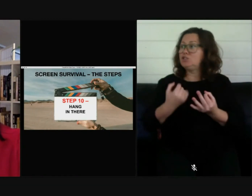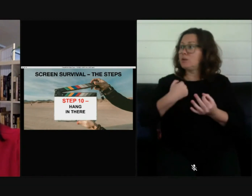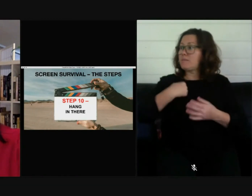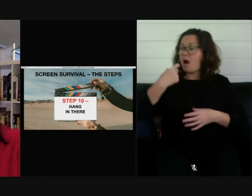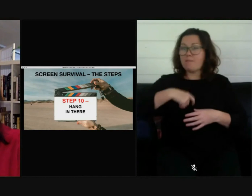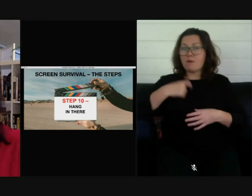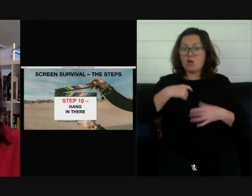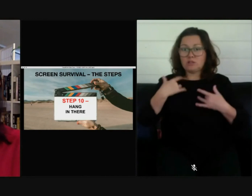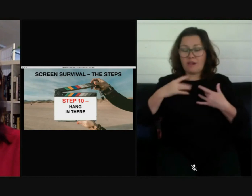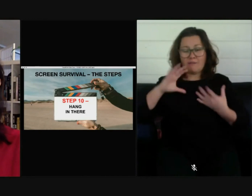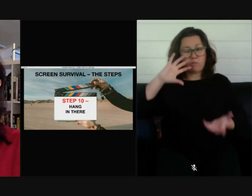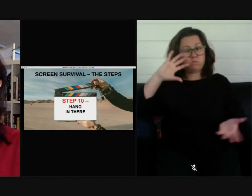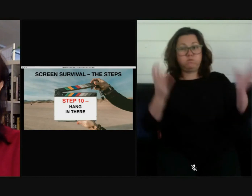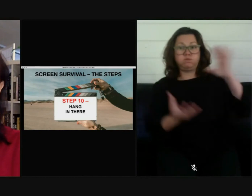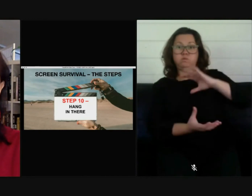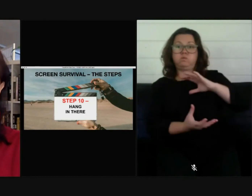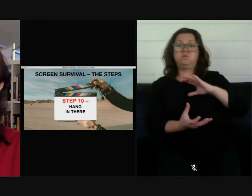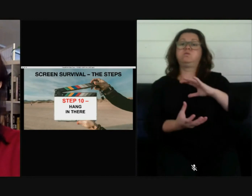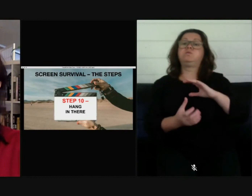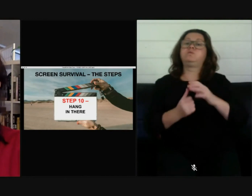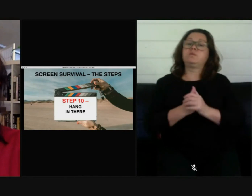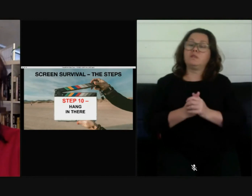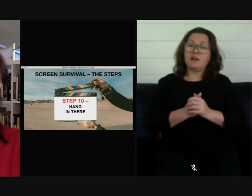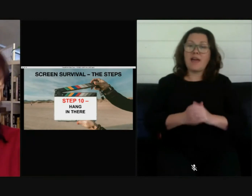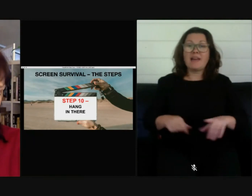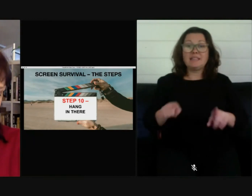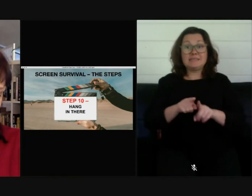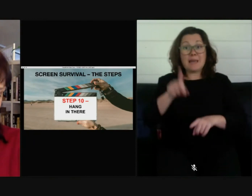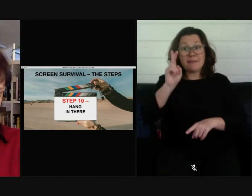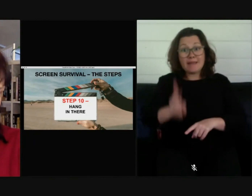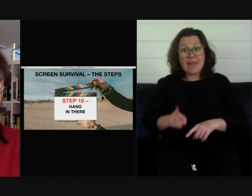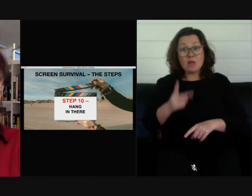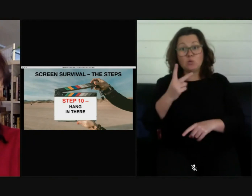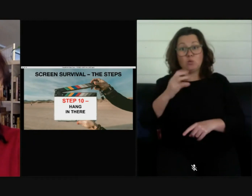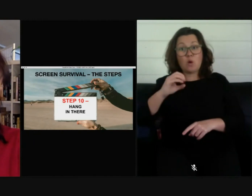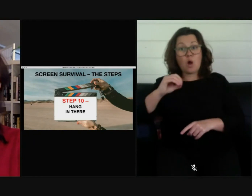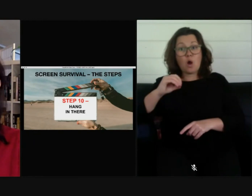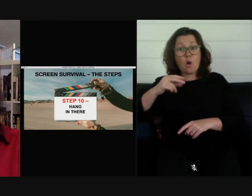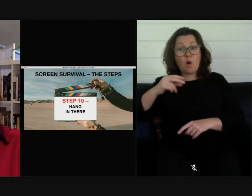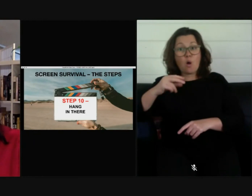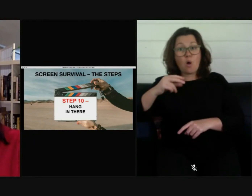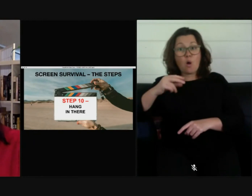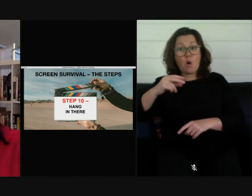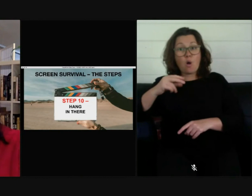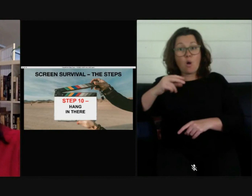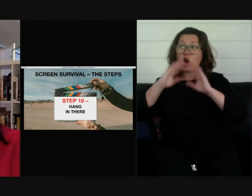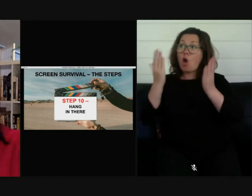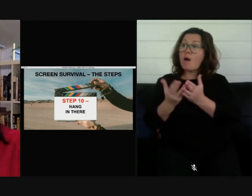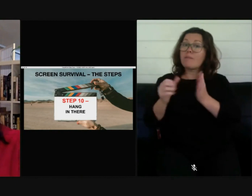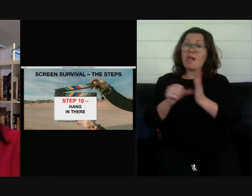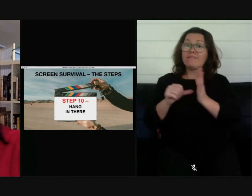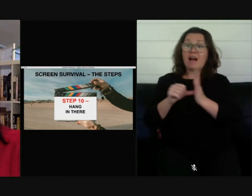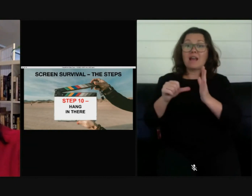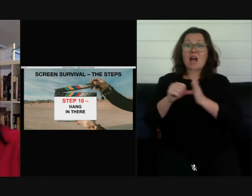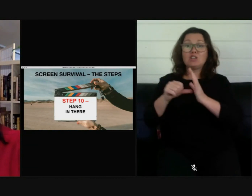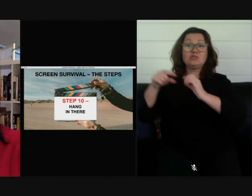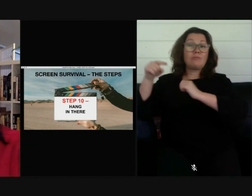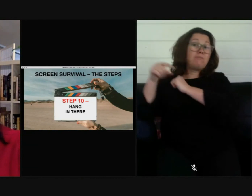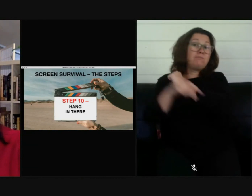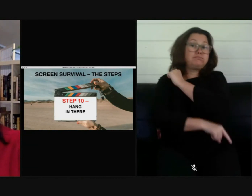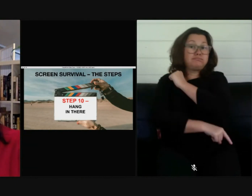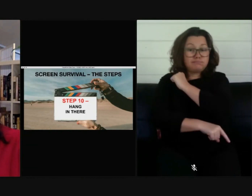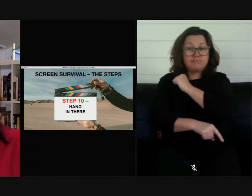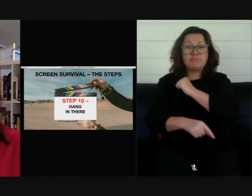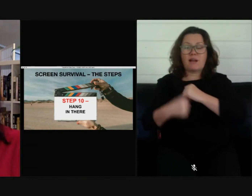so than most Australian practitioners. And it also improved. Improvements are